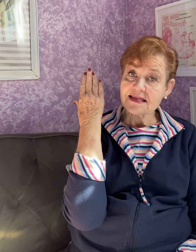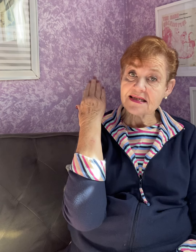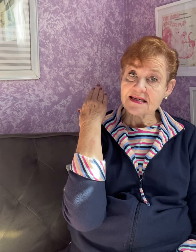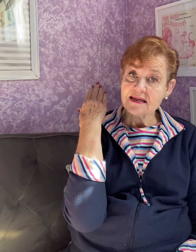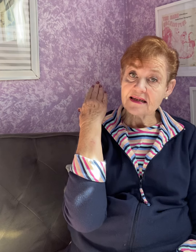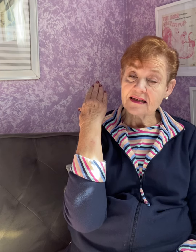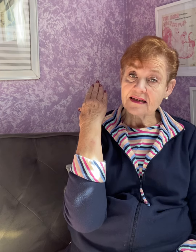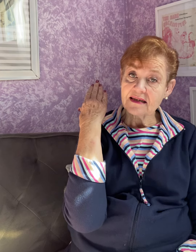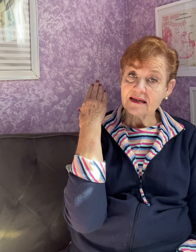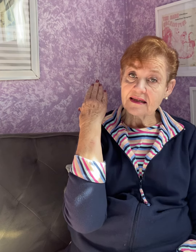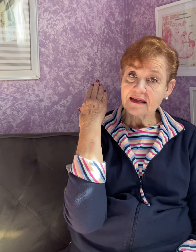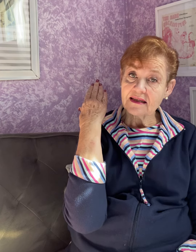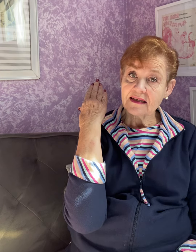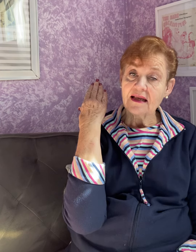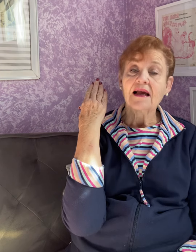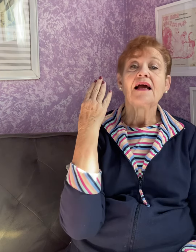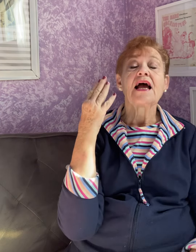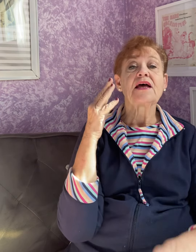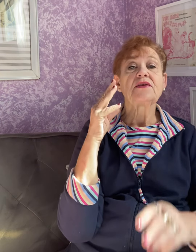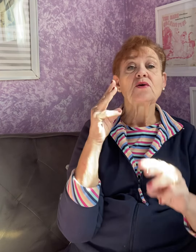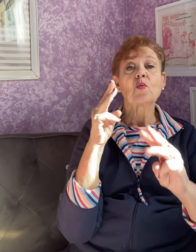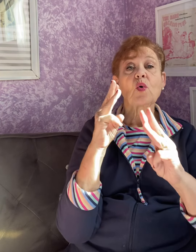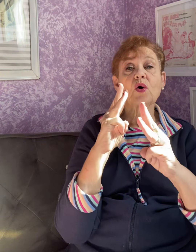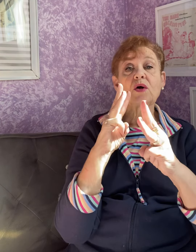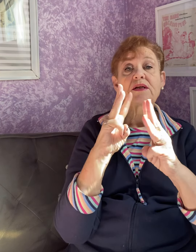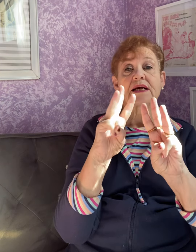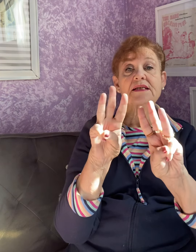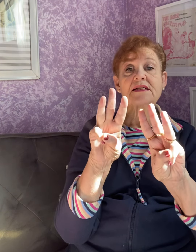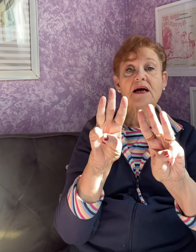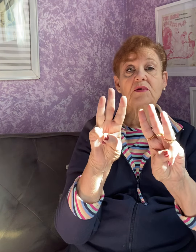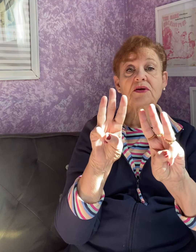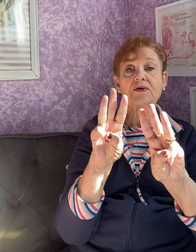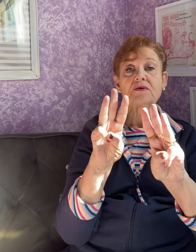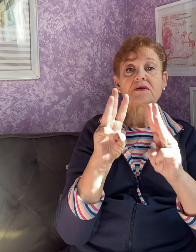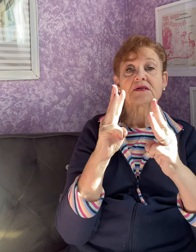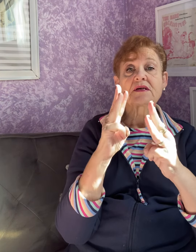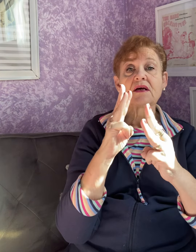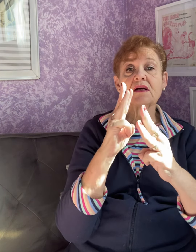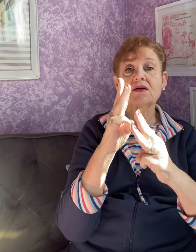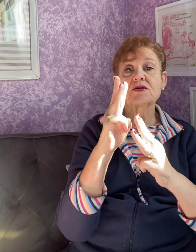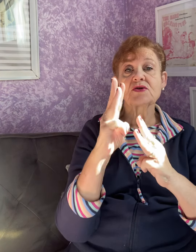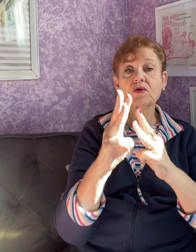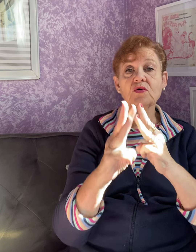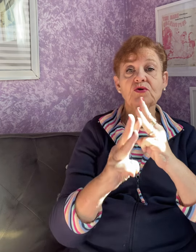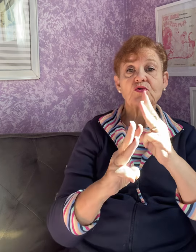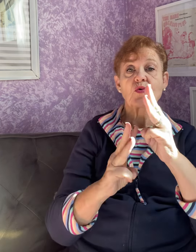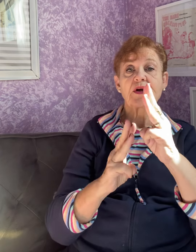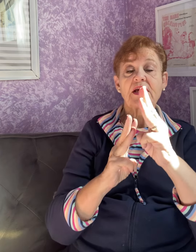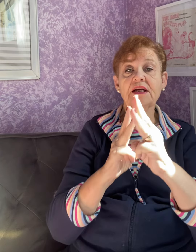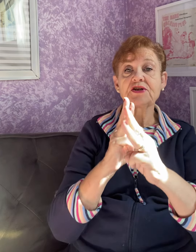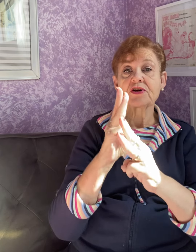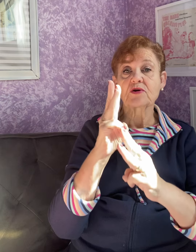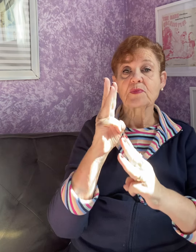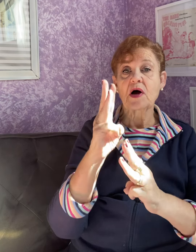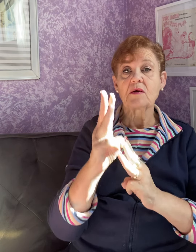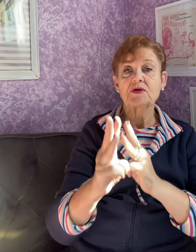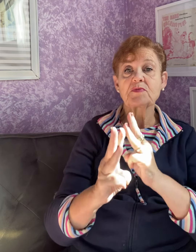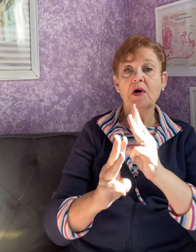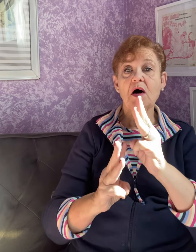past, and then world is W's, circle toward each other, palm to palm.